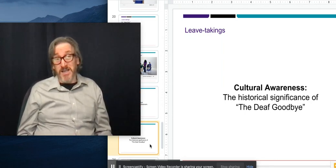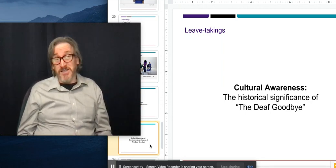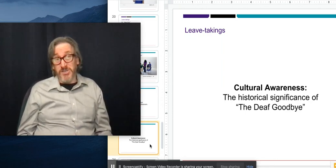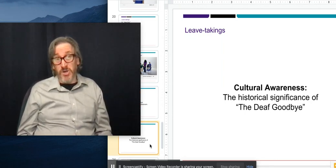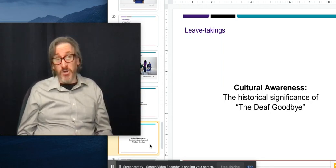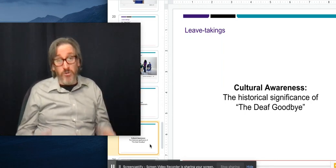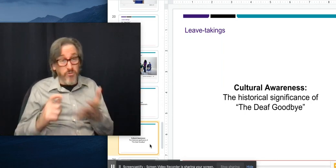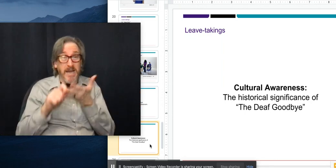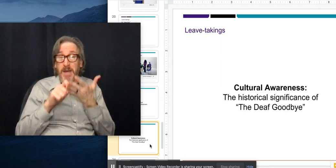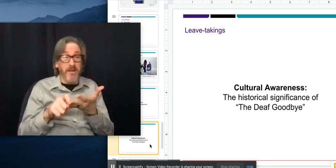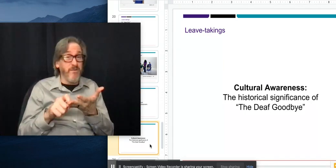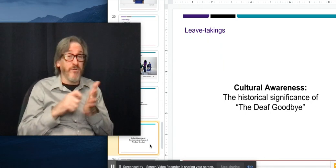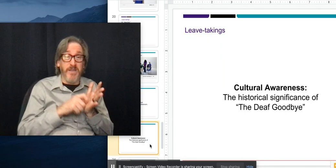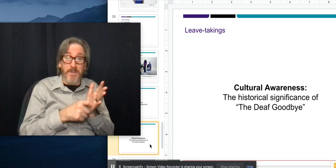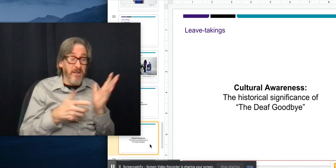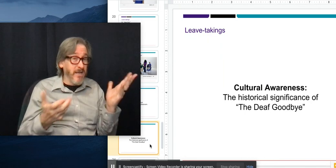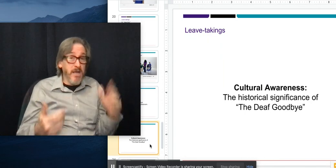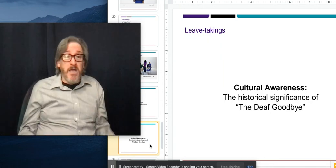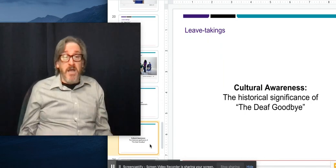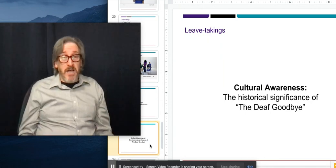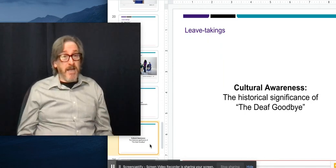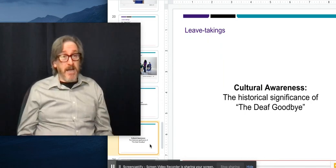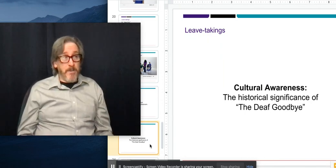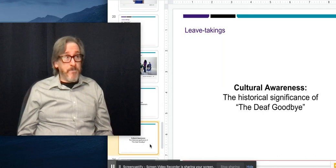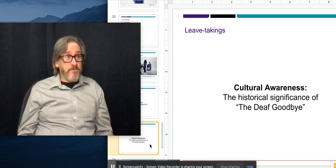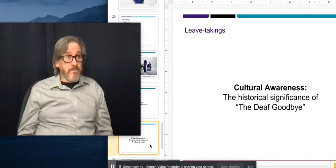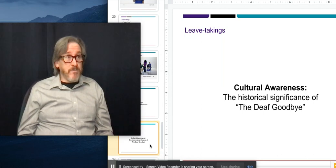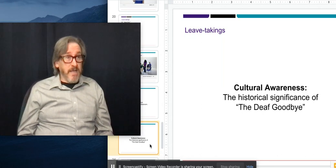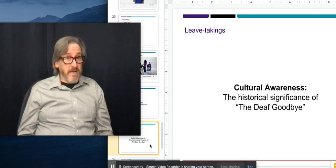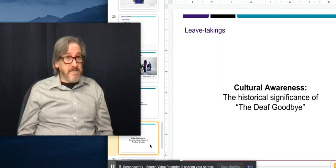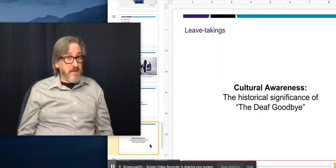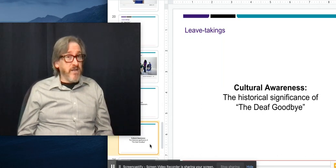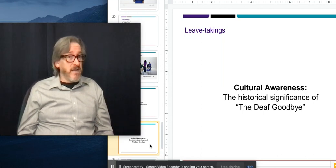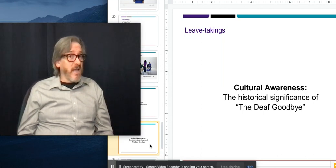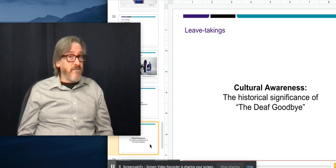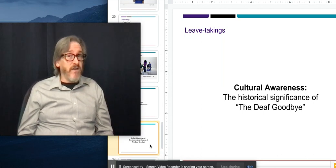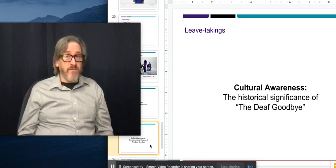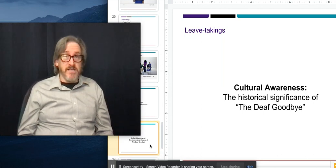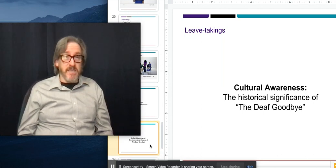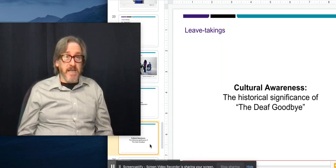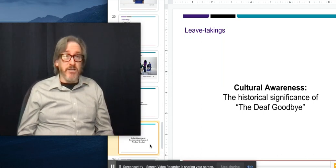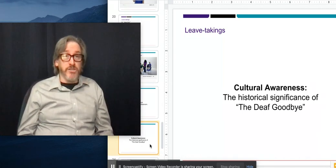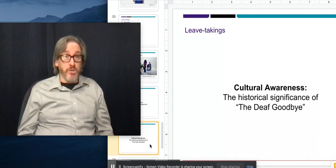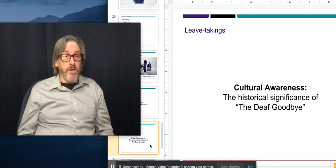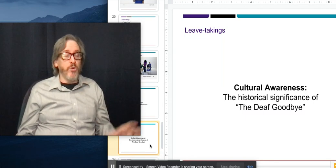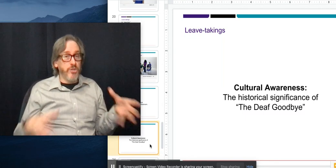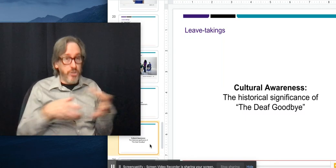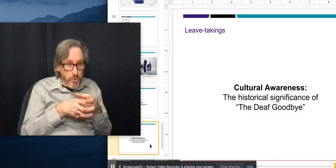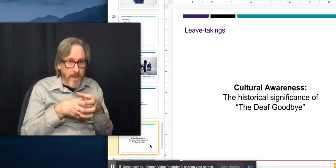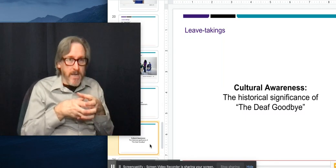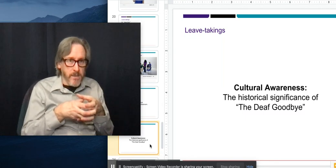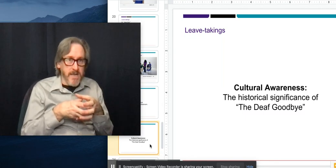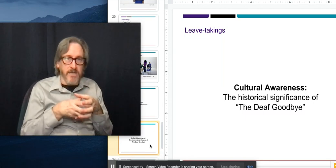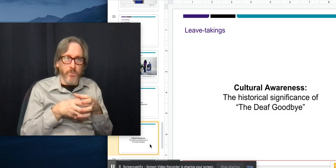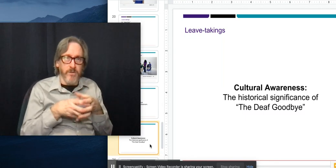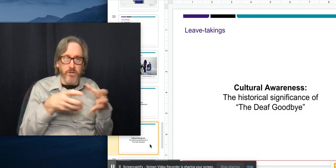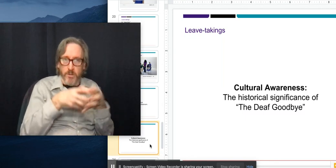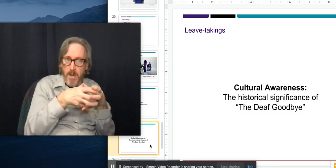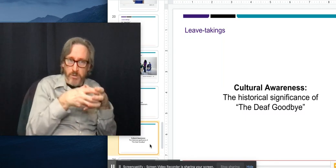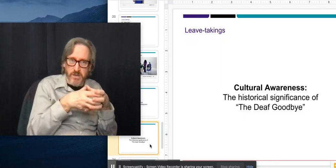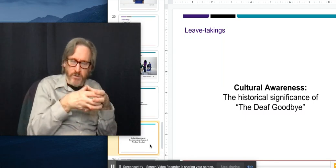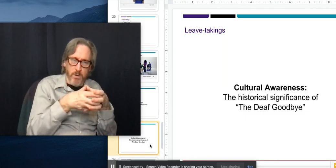who signs. So you're writing back and forth, emailing. It is definitely a life of isolation. So when you do make contact